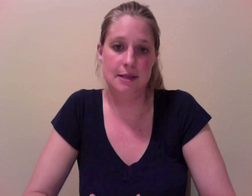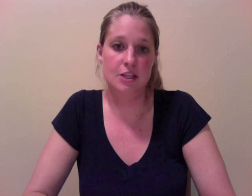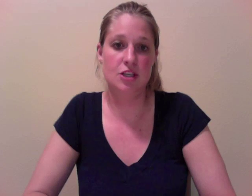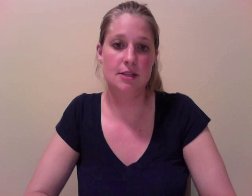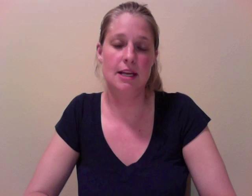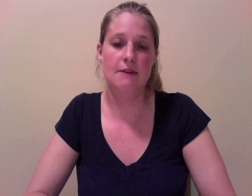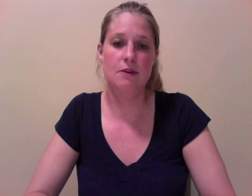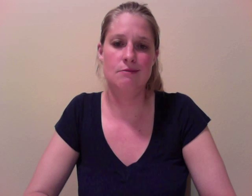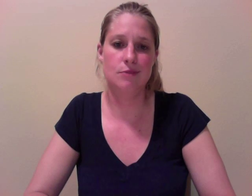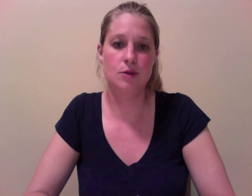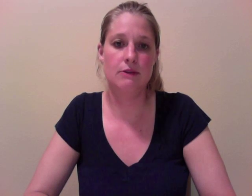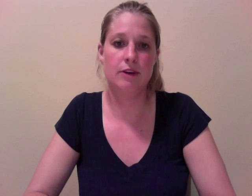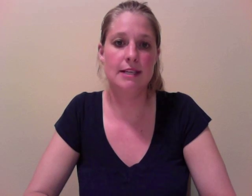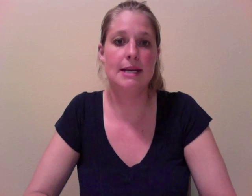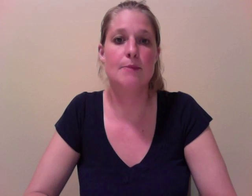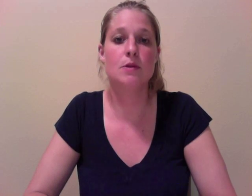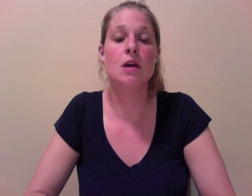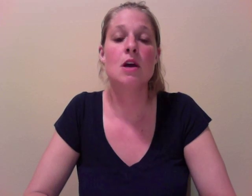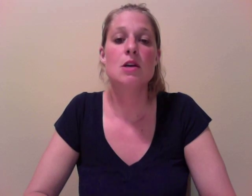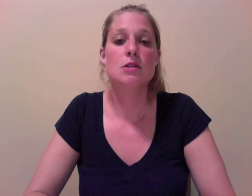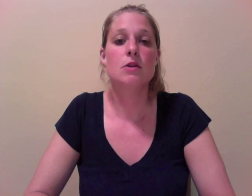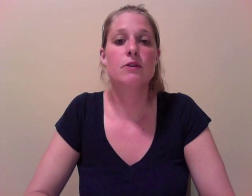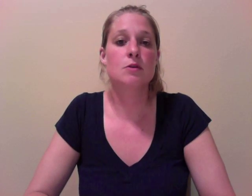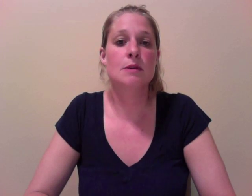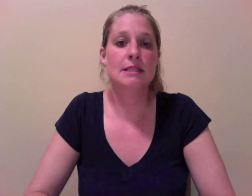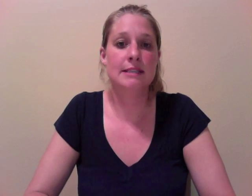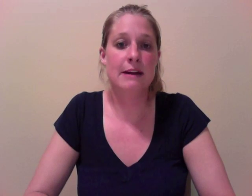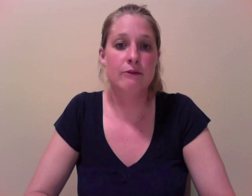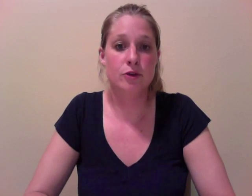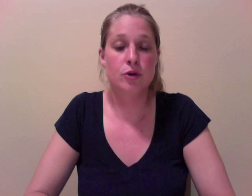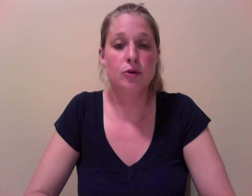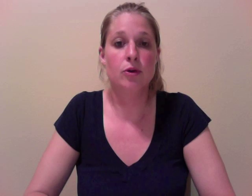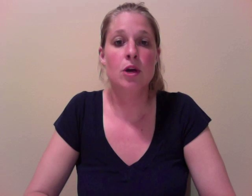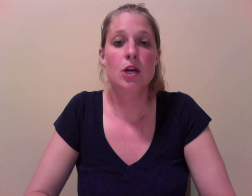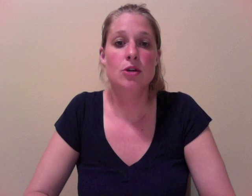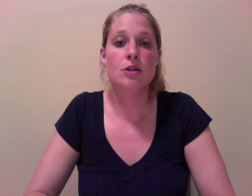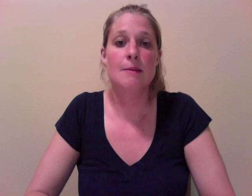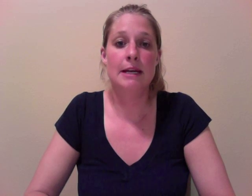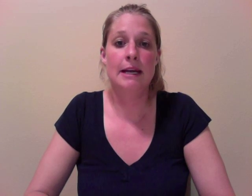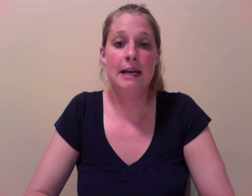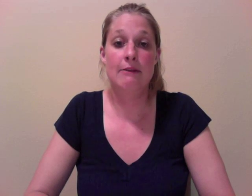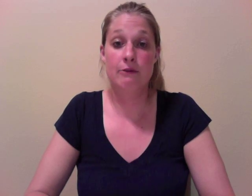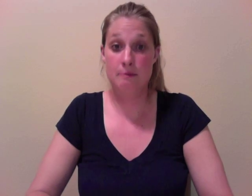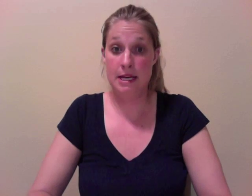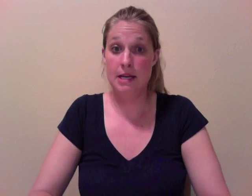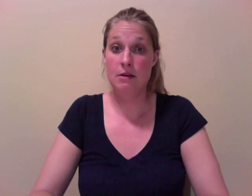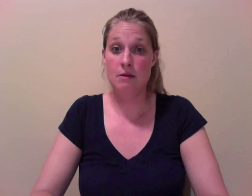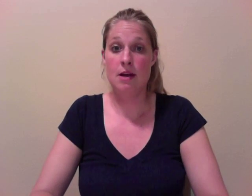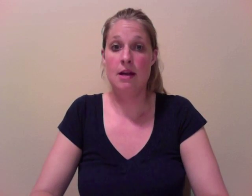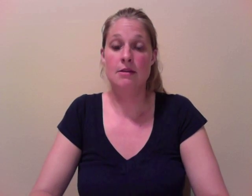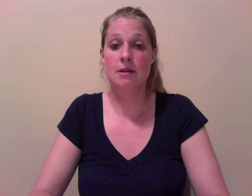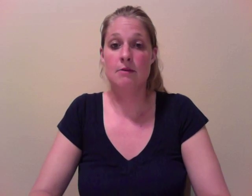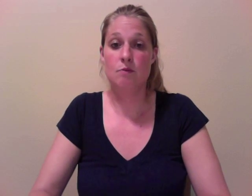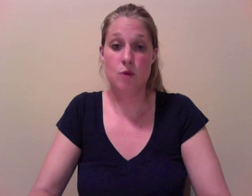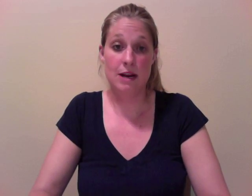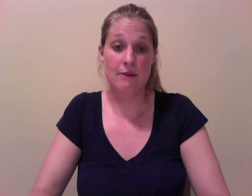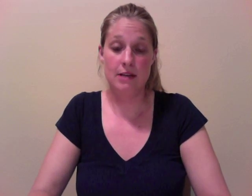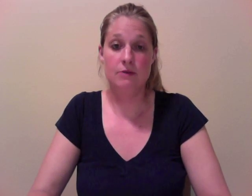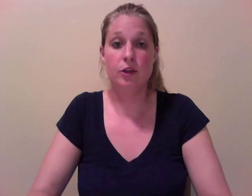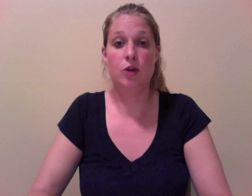just to give you two different examples. So the first one is the sign for turtle. Your dominant hand for me, and whatever it is for you, will be